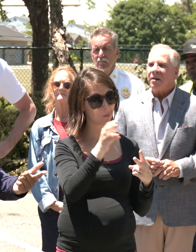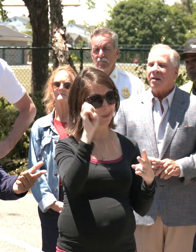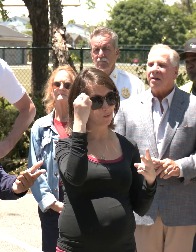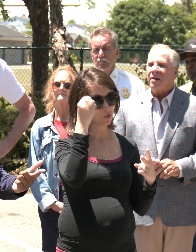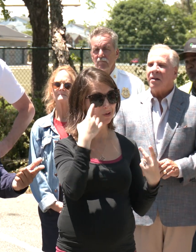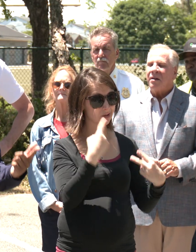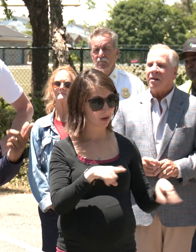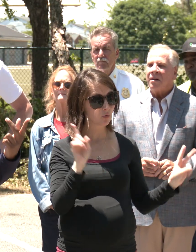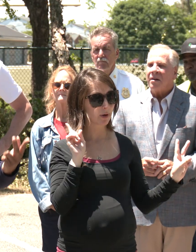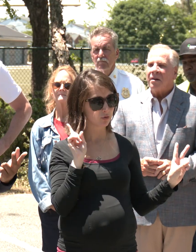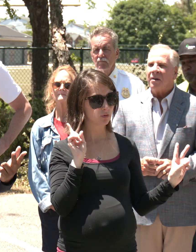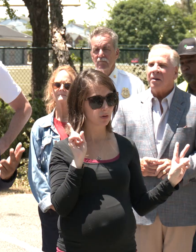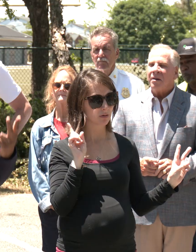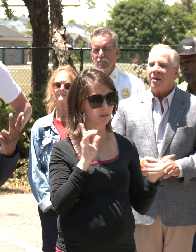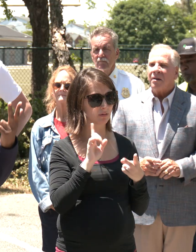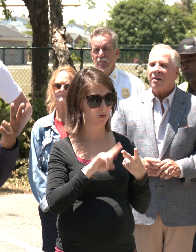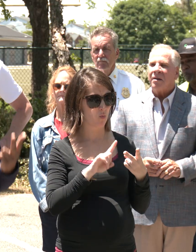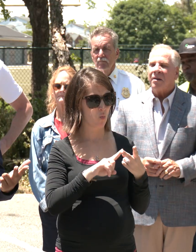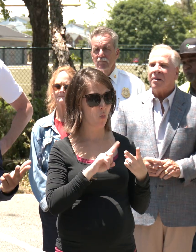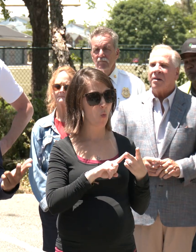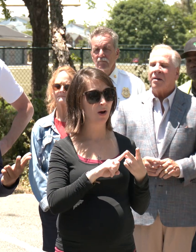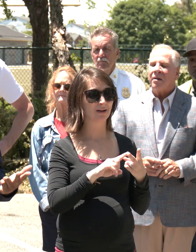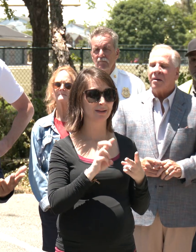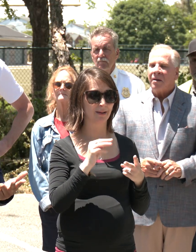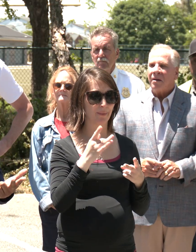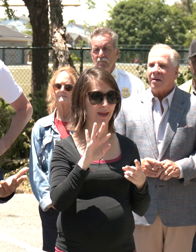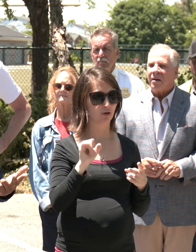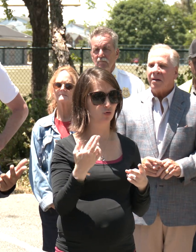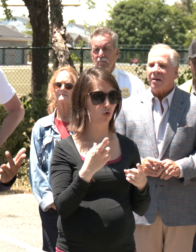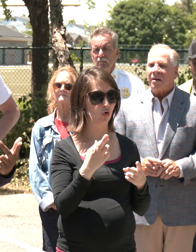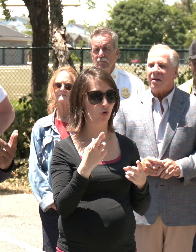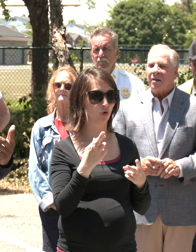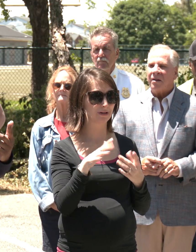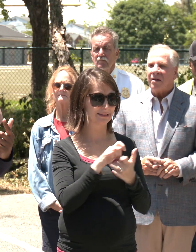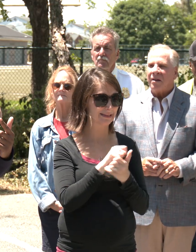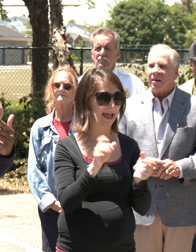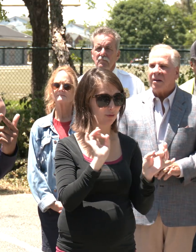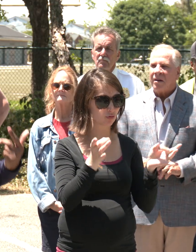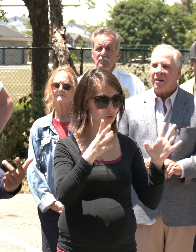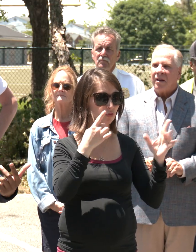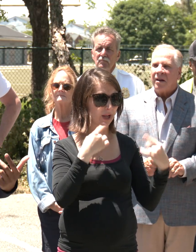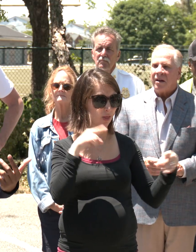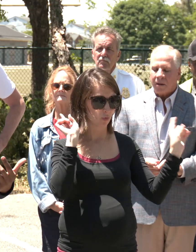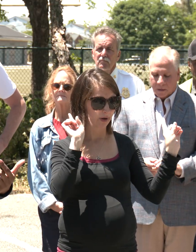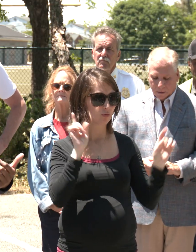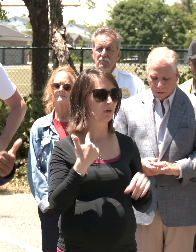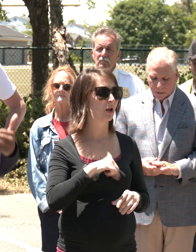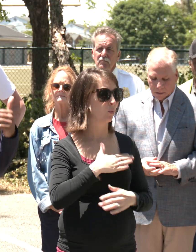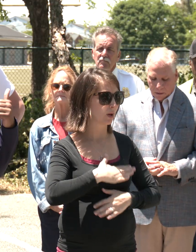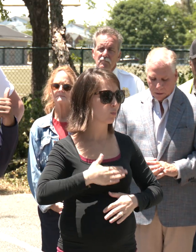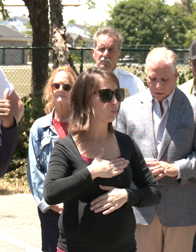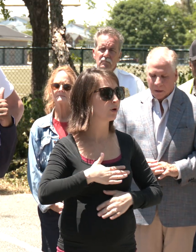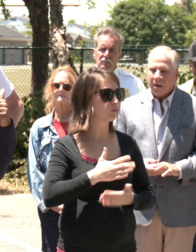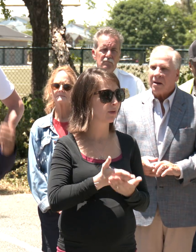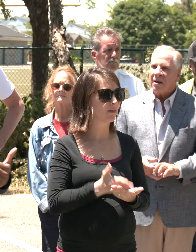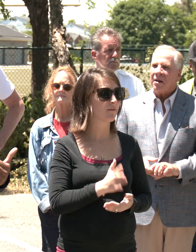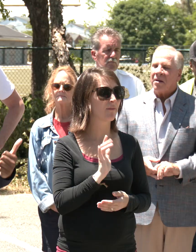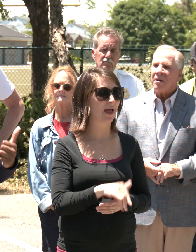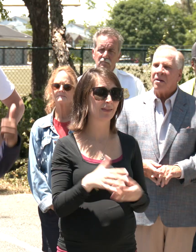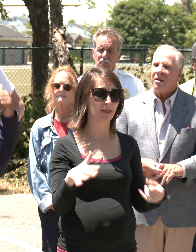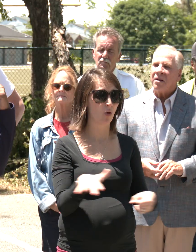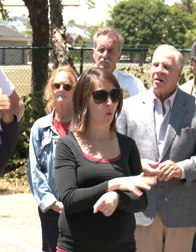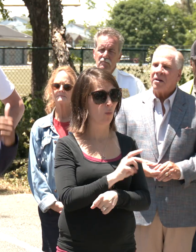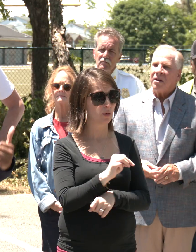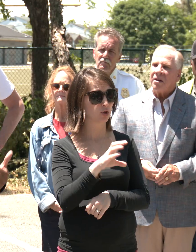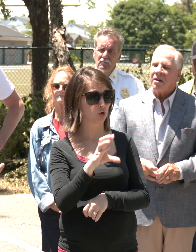emergency declaration, one is the major disaster declaration. And we appreciate the fact that the entire